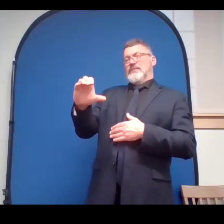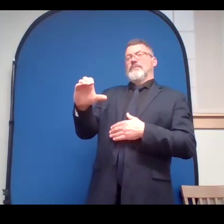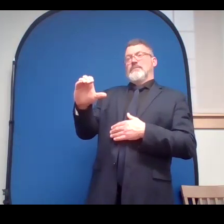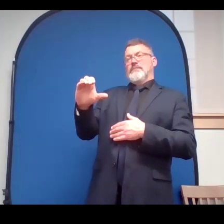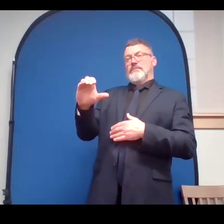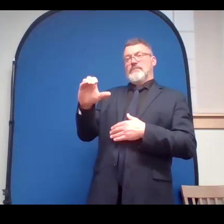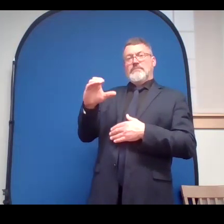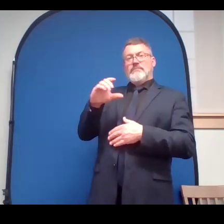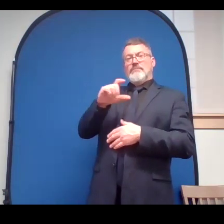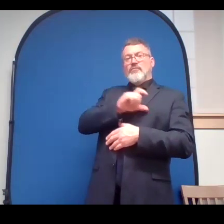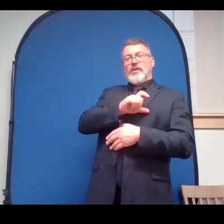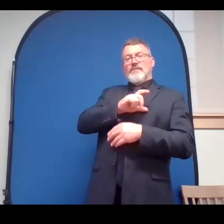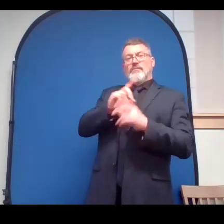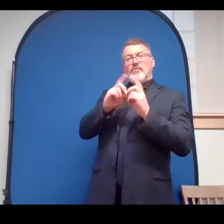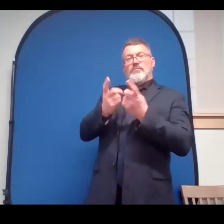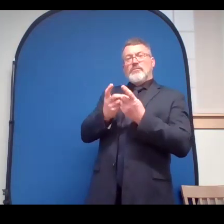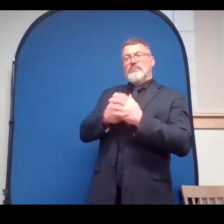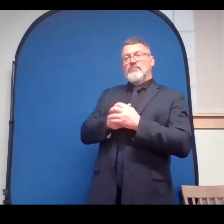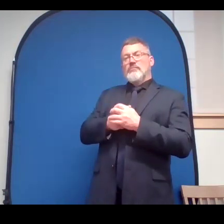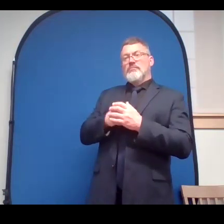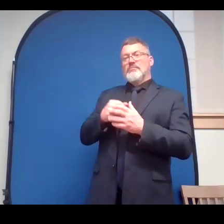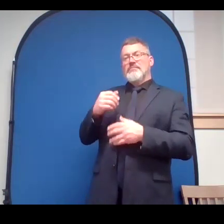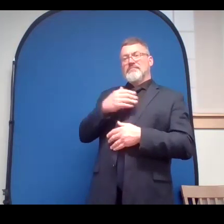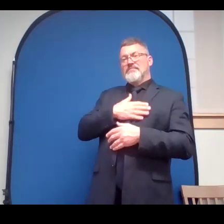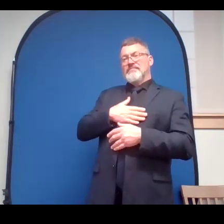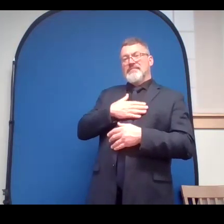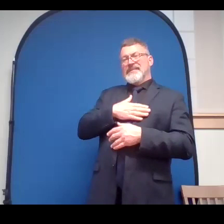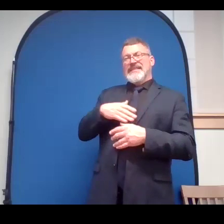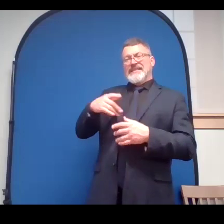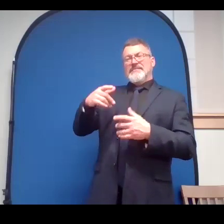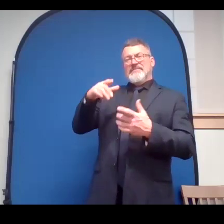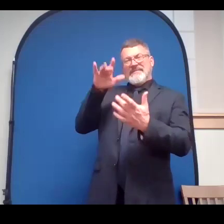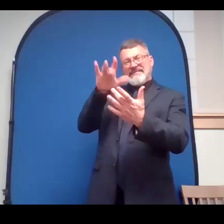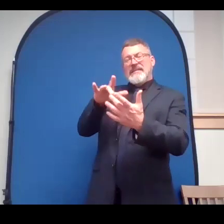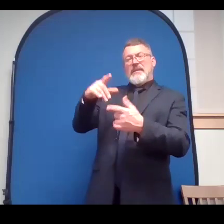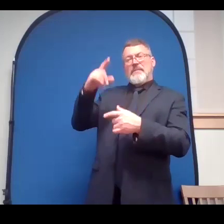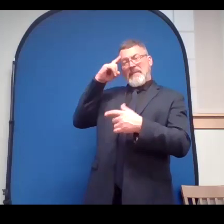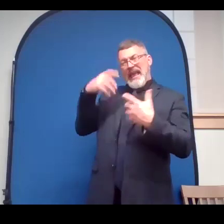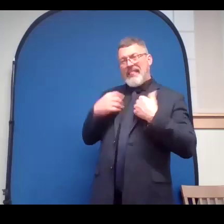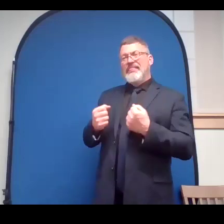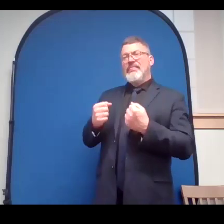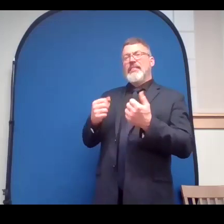or his mental health, and to see if he was still on that path that he needed